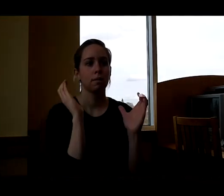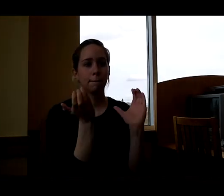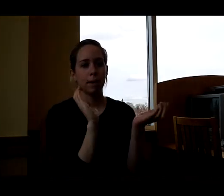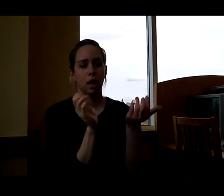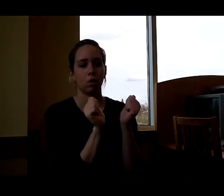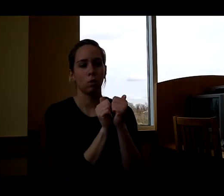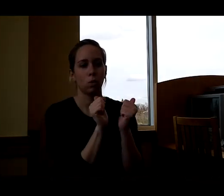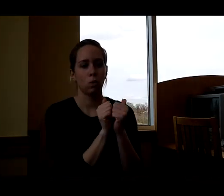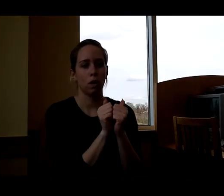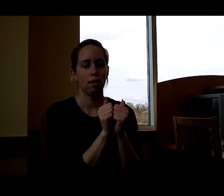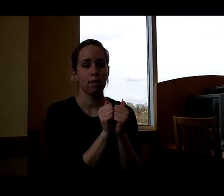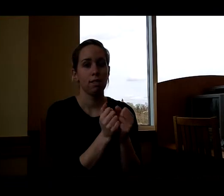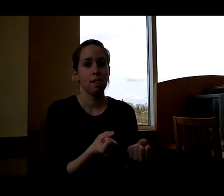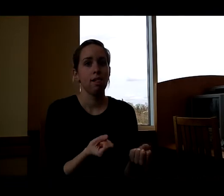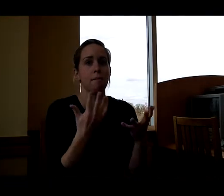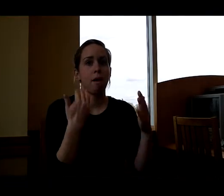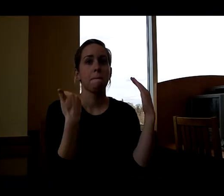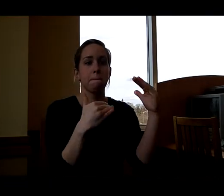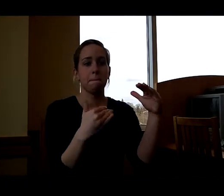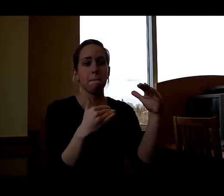can hold at a certain temperature.